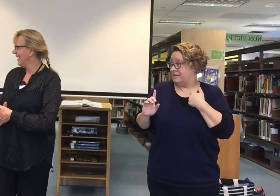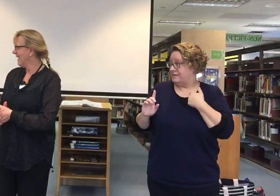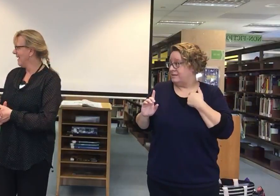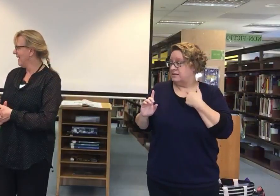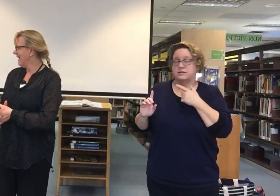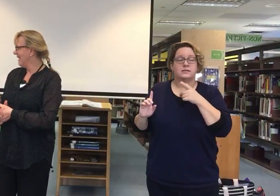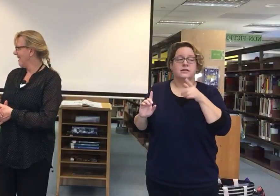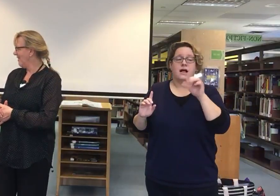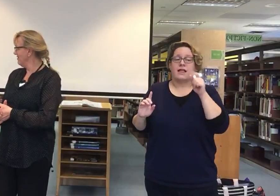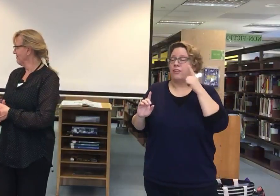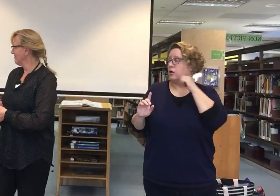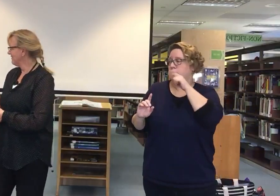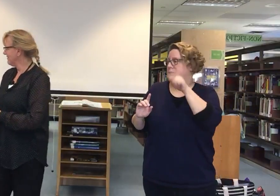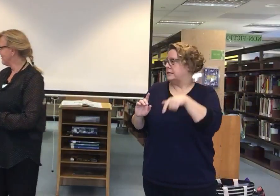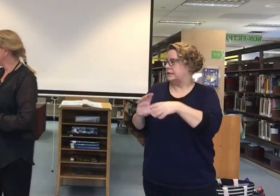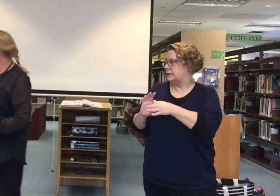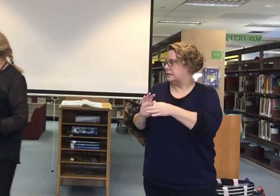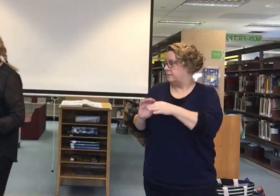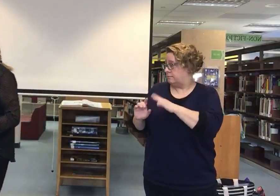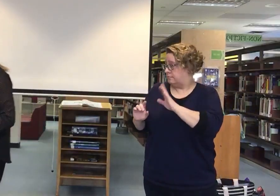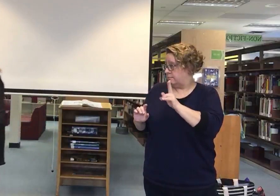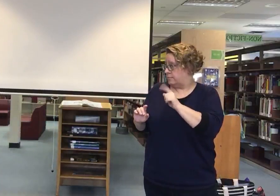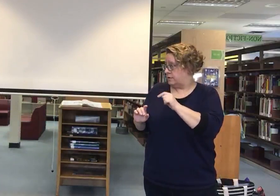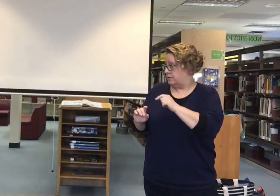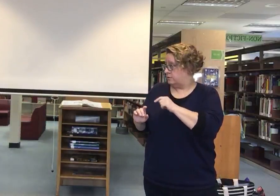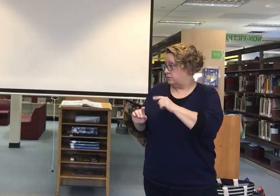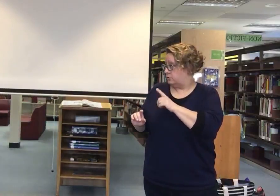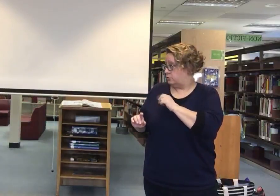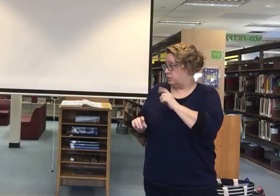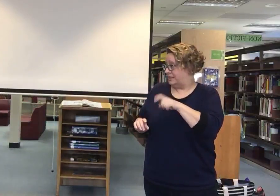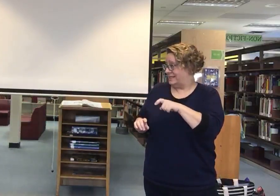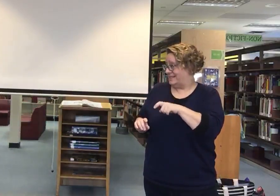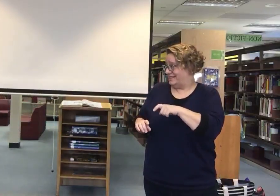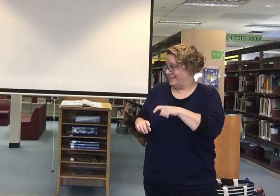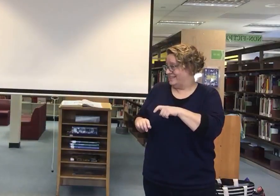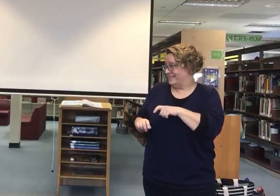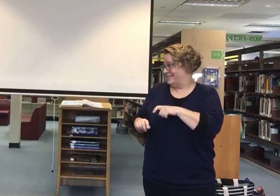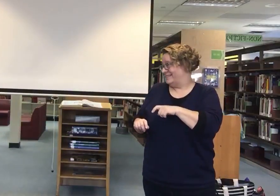you wouldn't, but Oh, you probably know that you probably do, but.